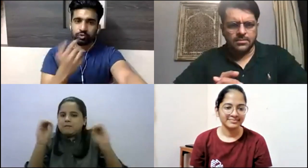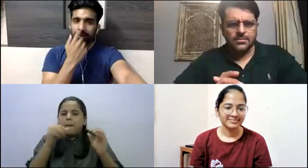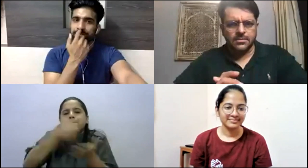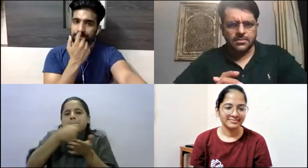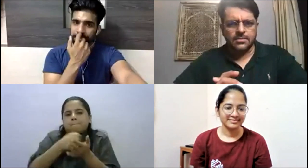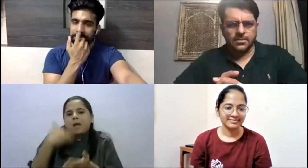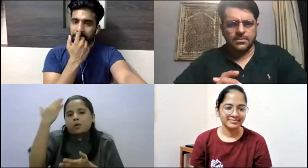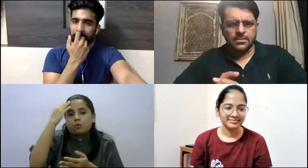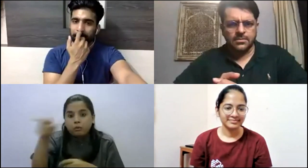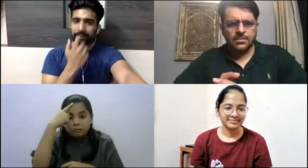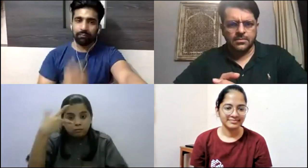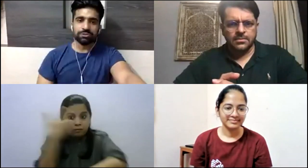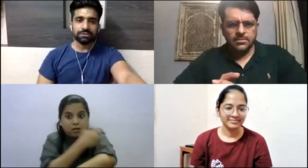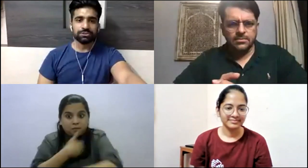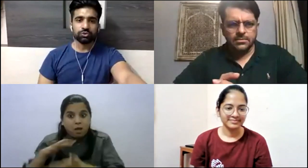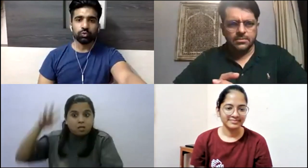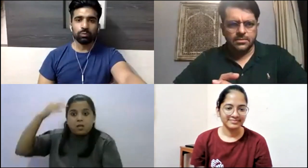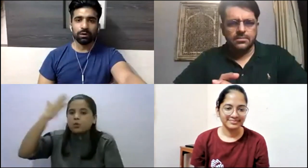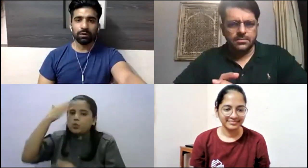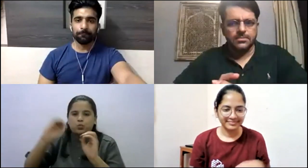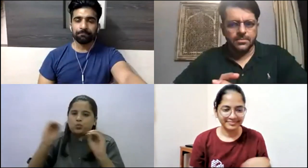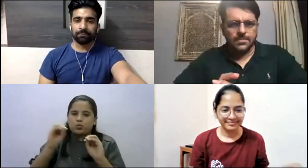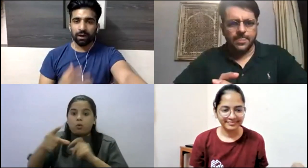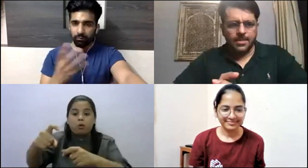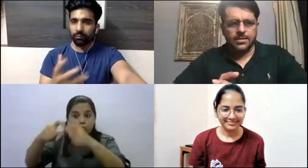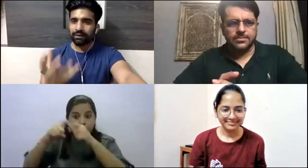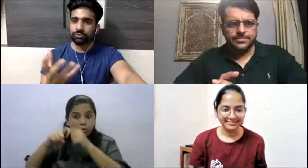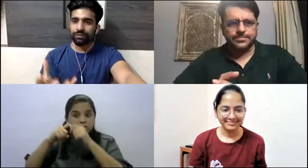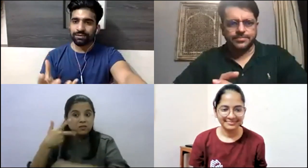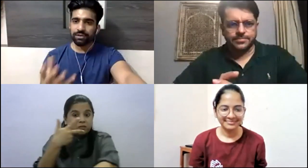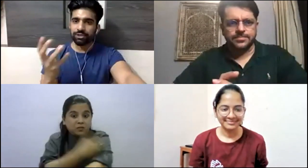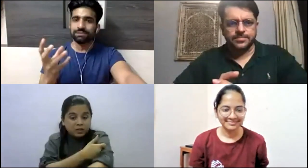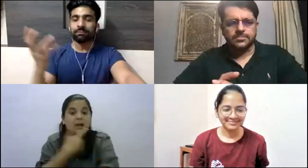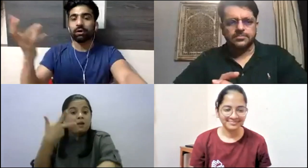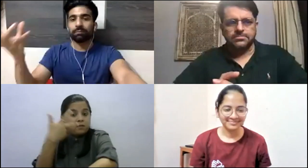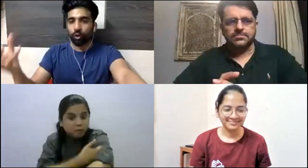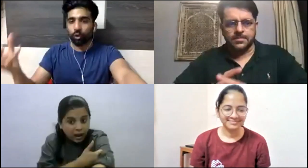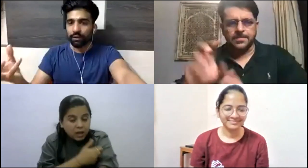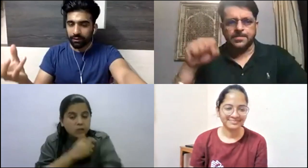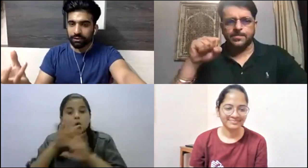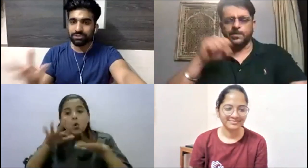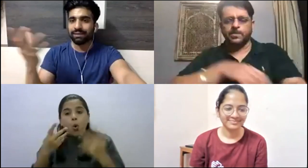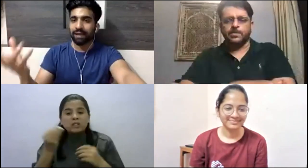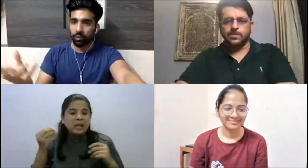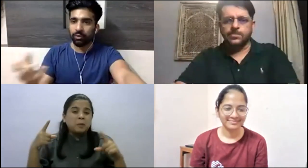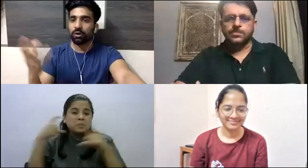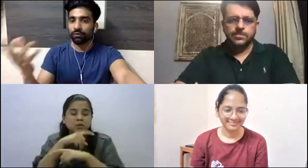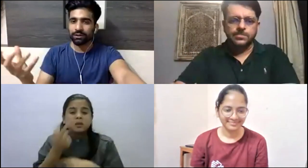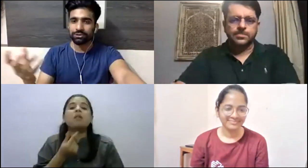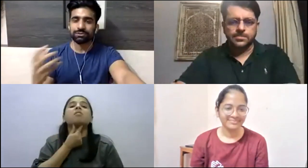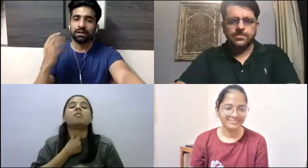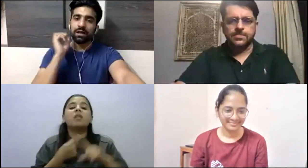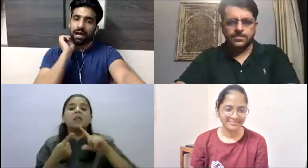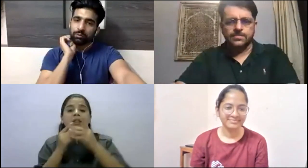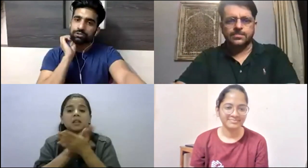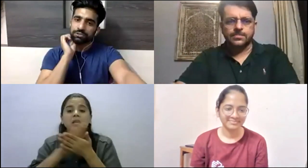So I would suggest to when it comes to vaccination and some complicated conditions like thyroid or other